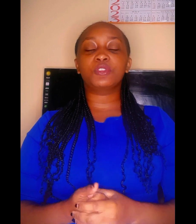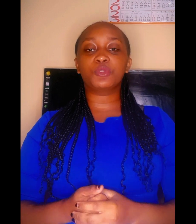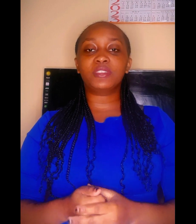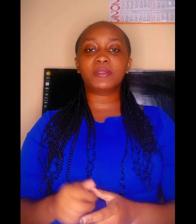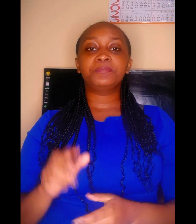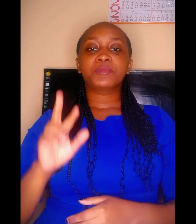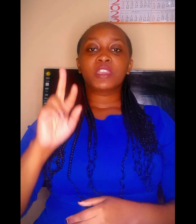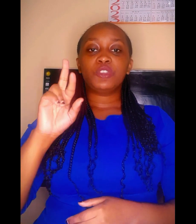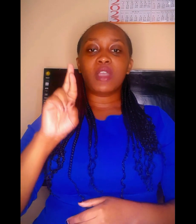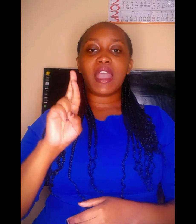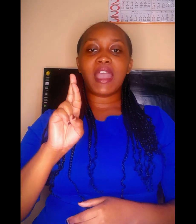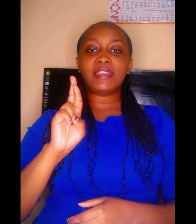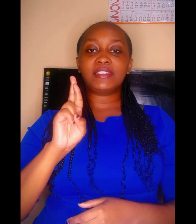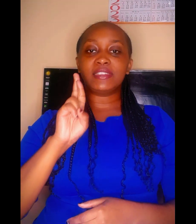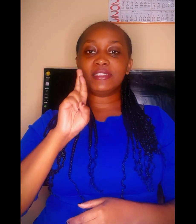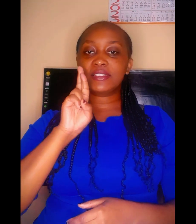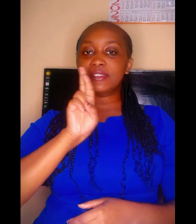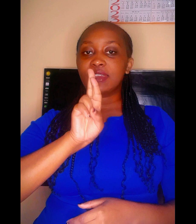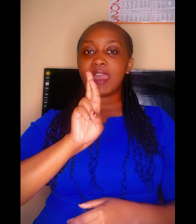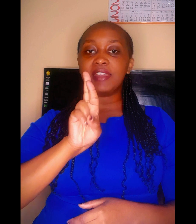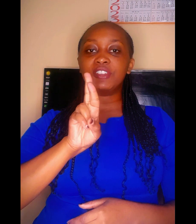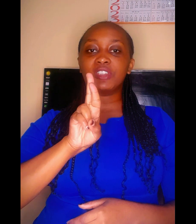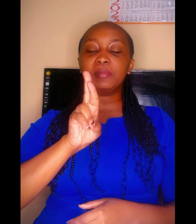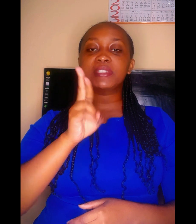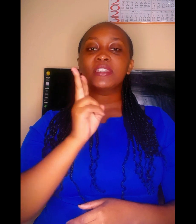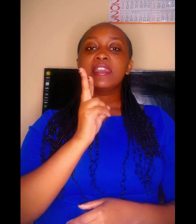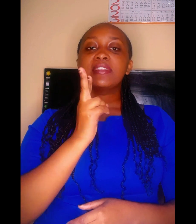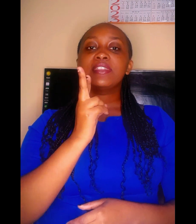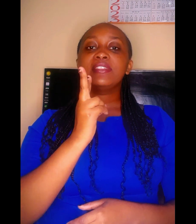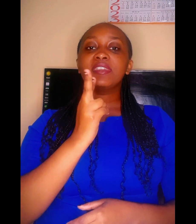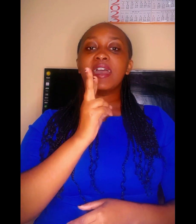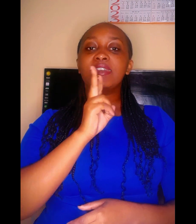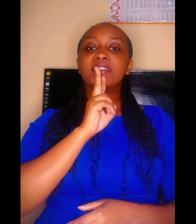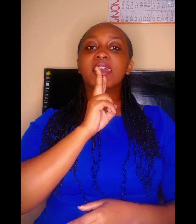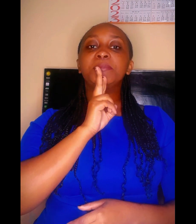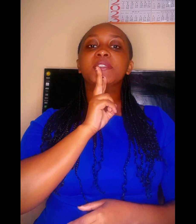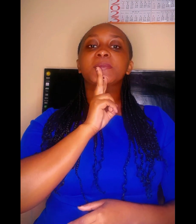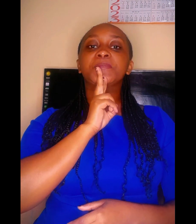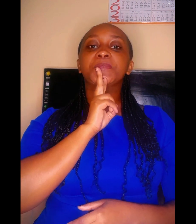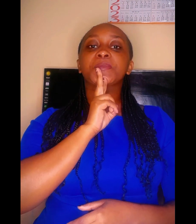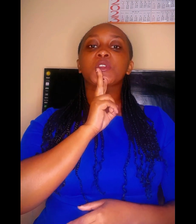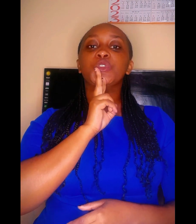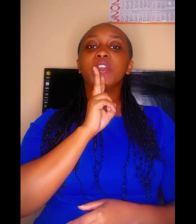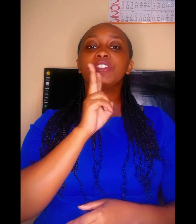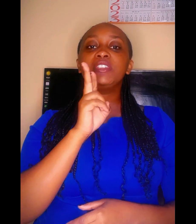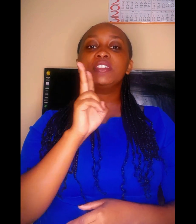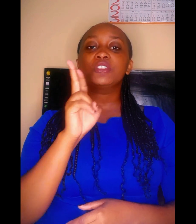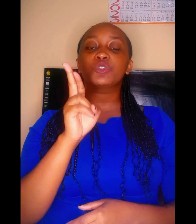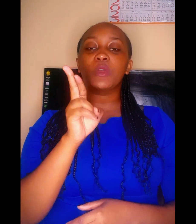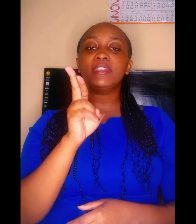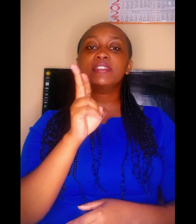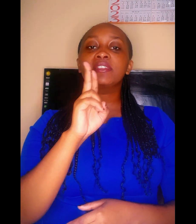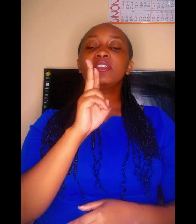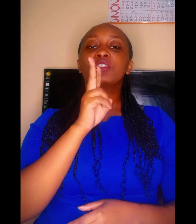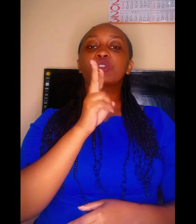Ruth, your hand is R-shaped. Then the R taps on your chin twice, so